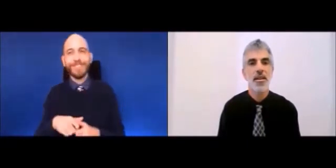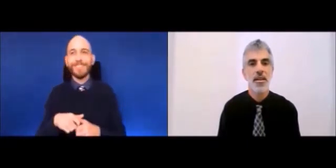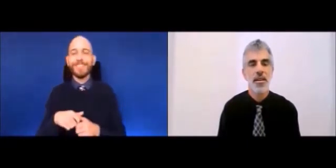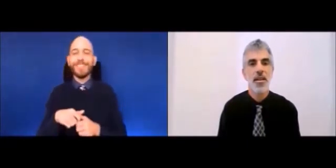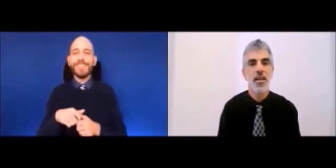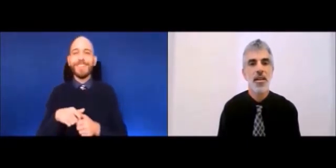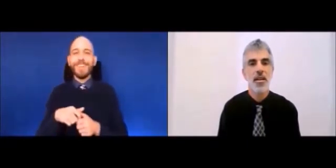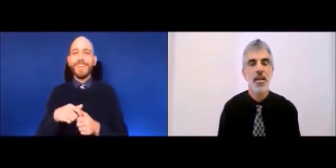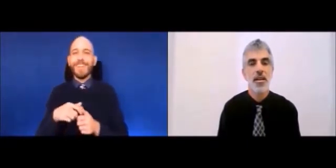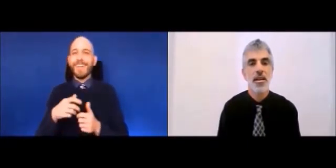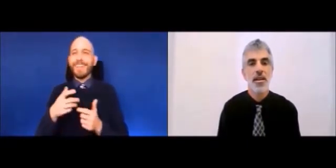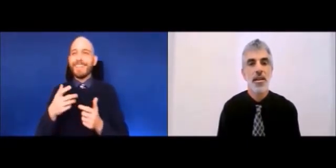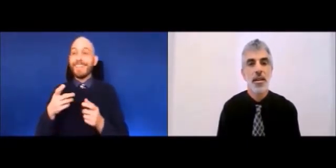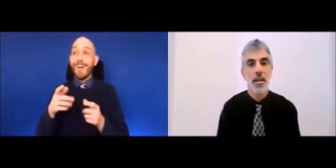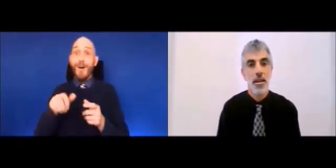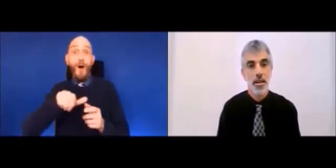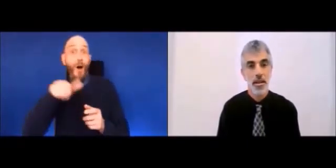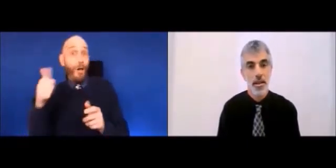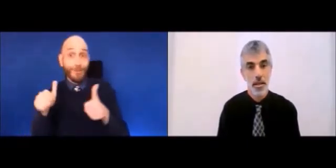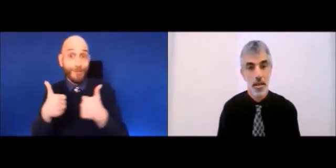screen all day.